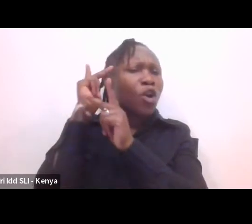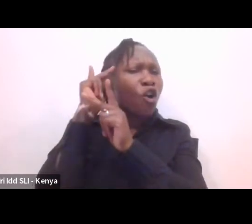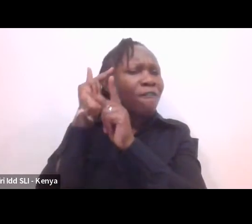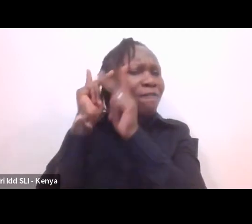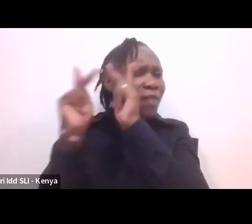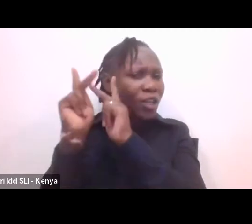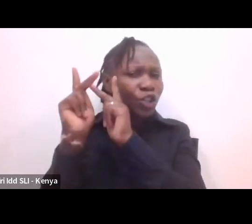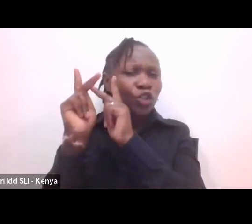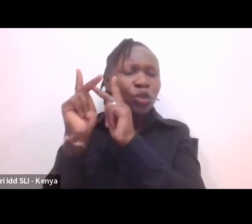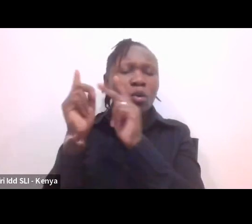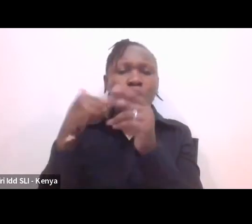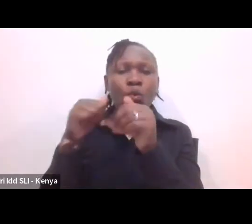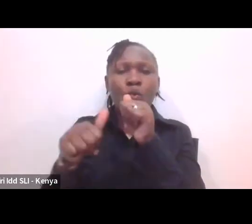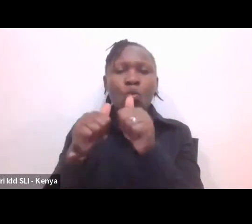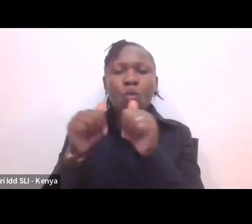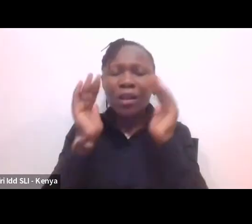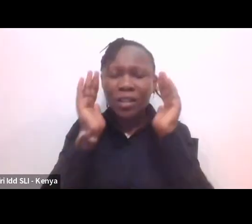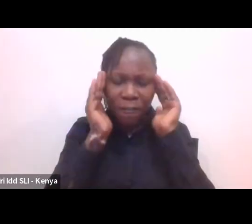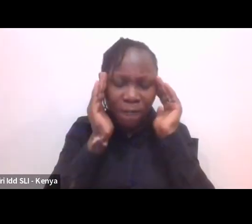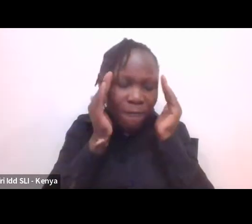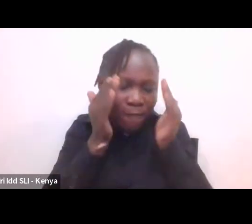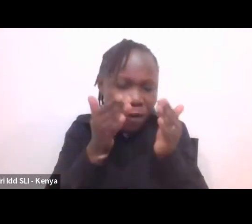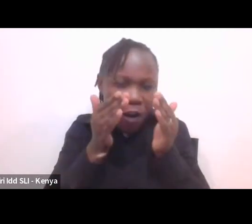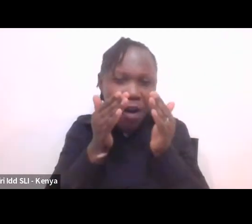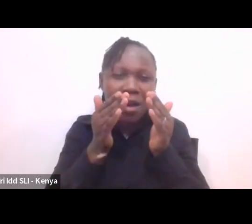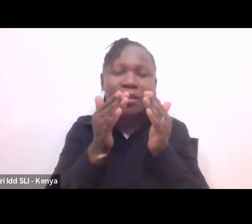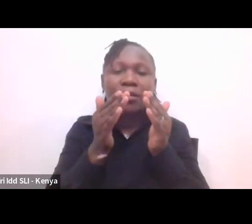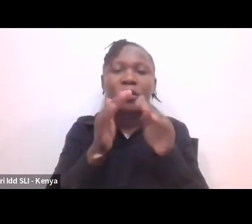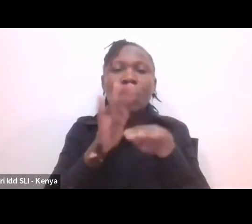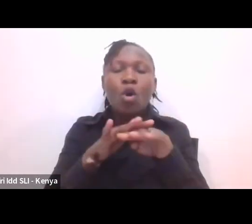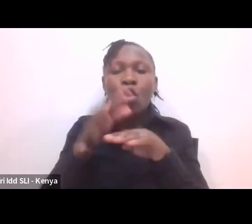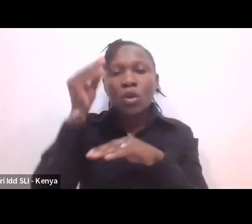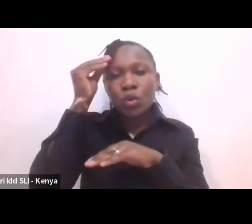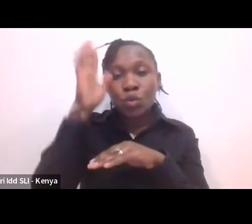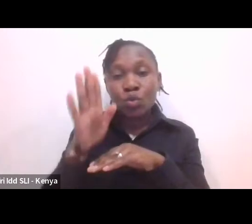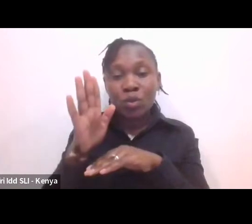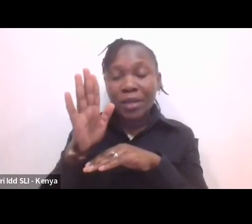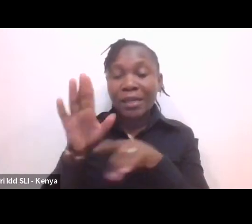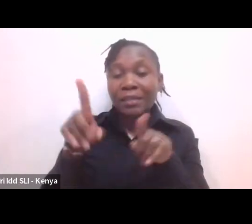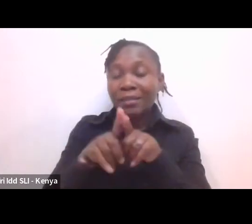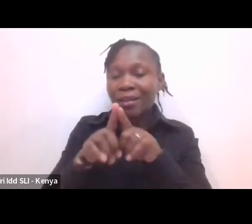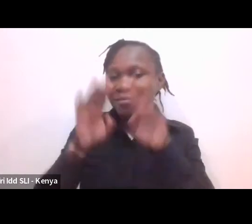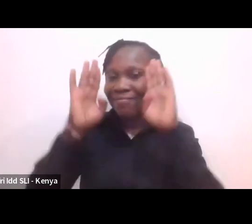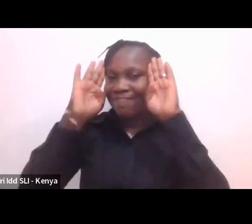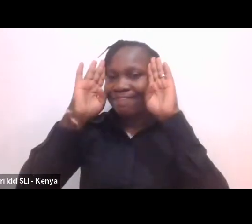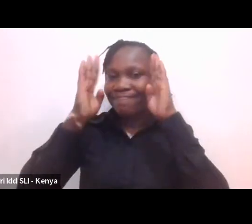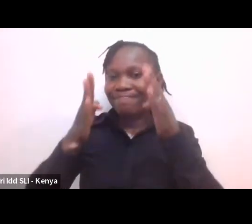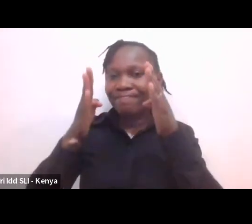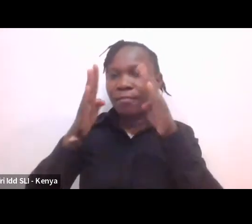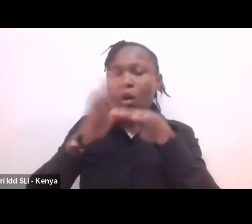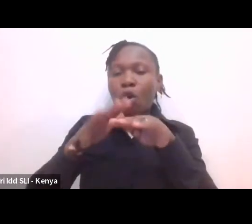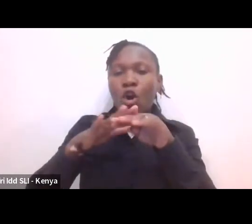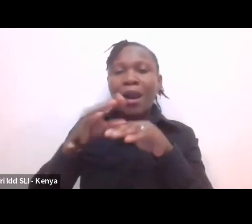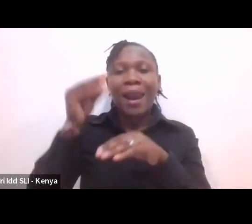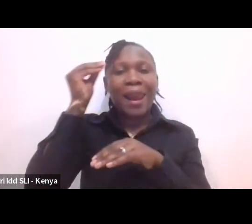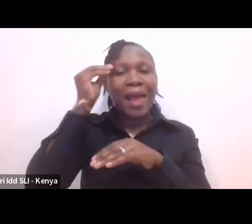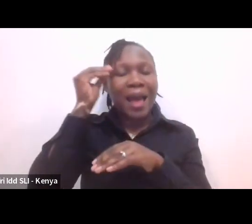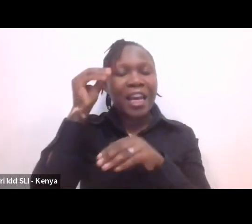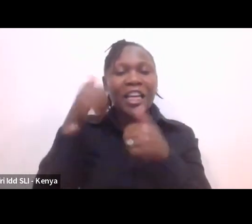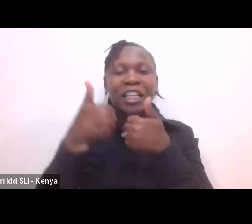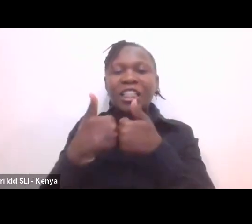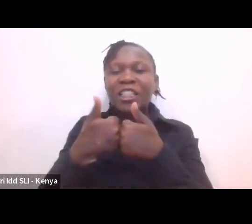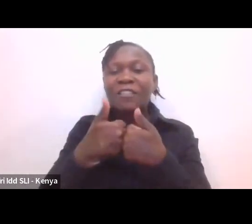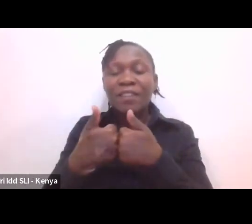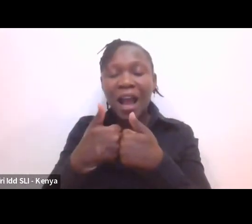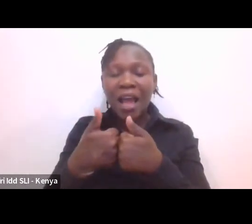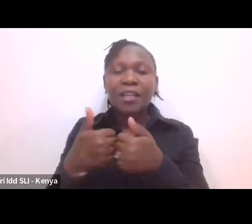overwhelmingly focusing their attention and the students' attention on the learning difficulties, the barriers,